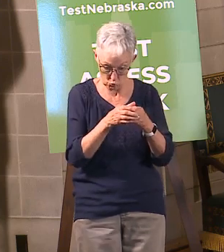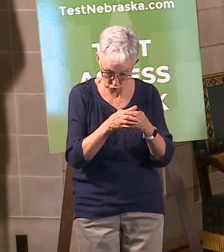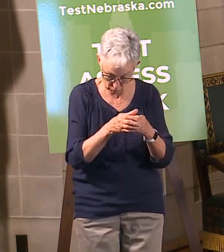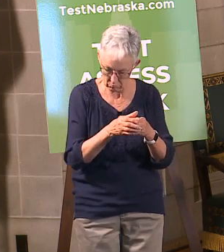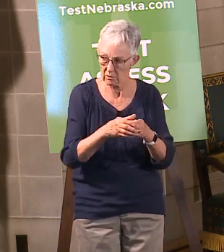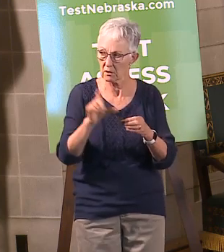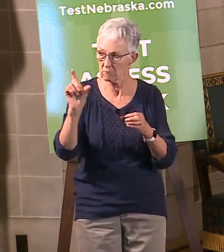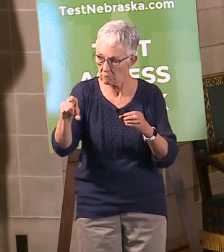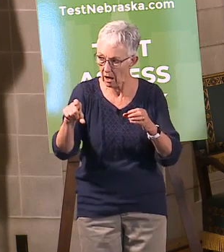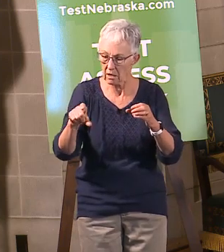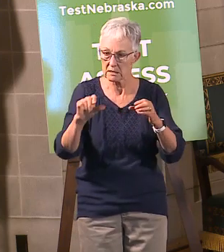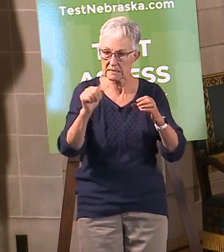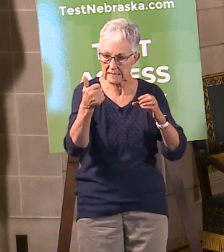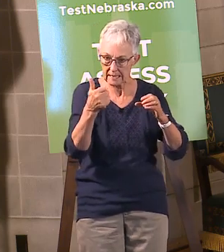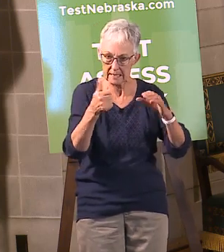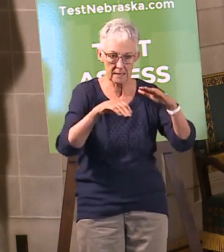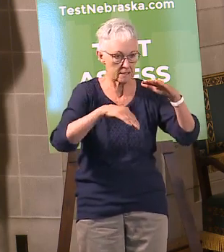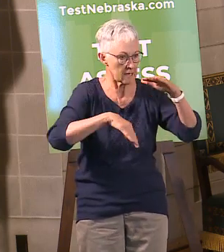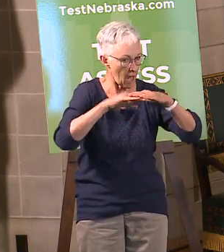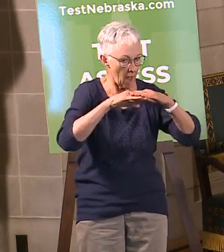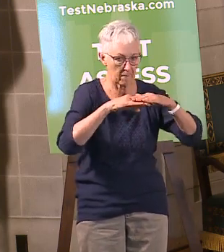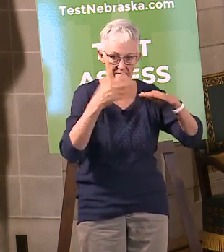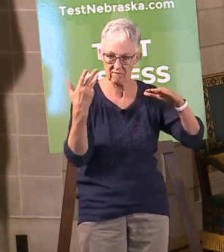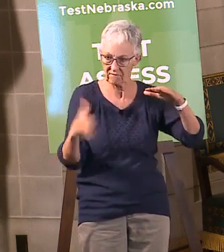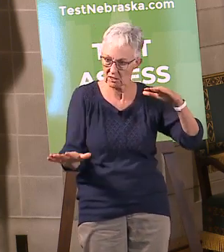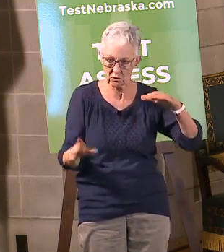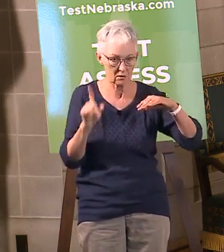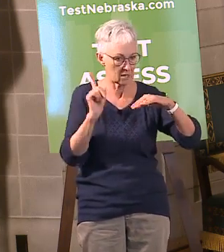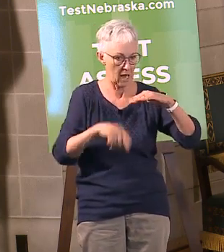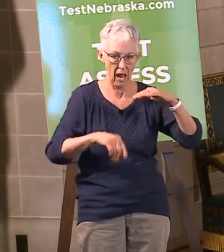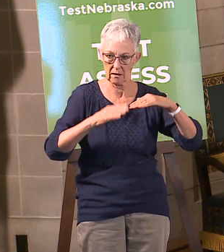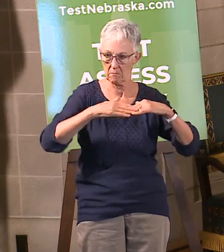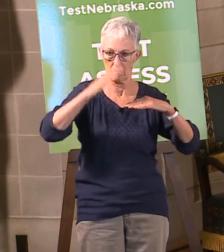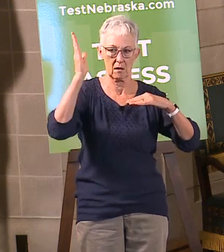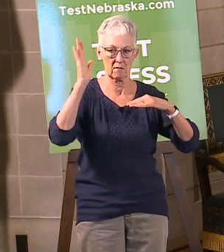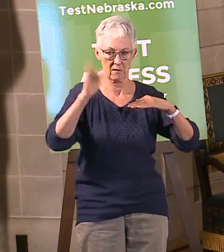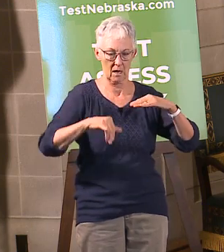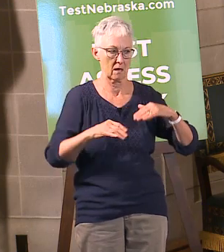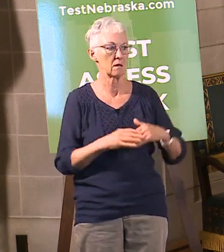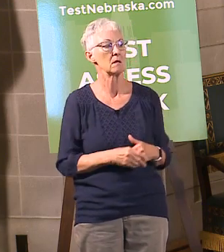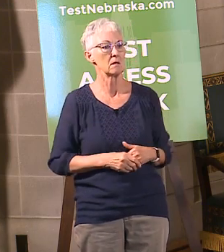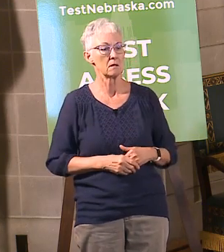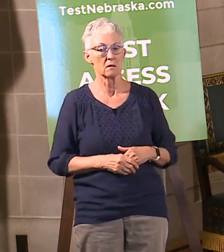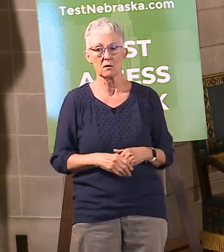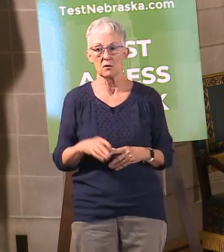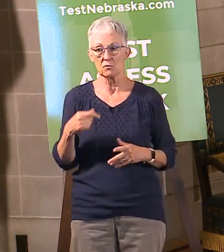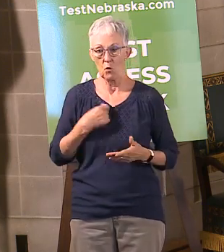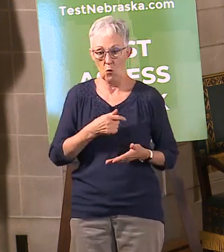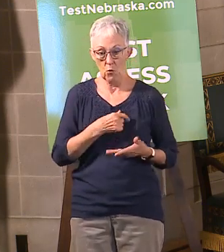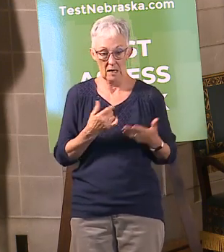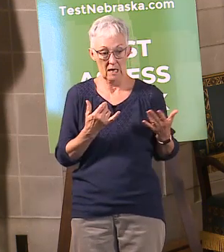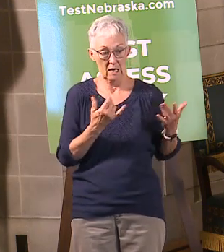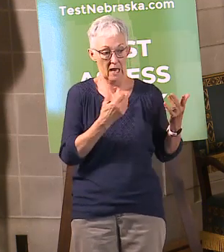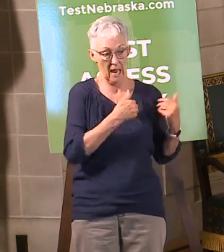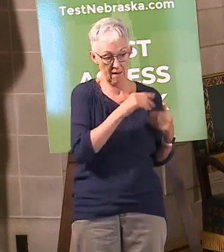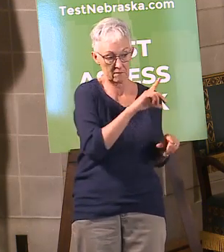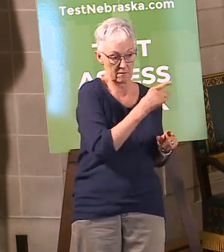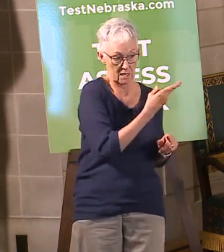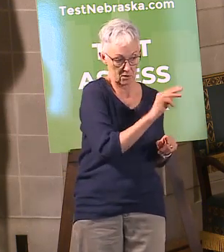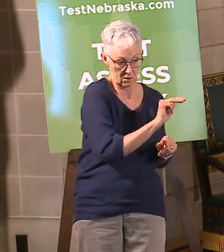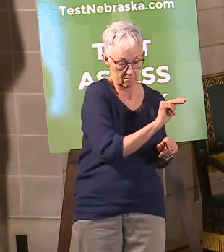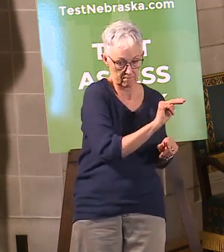guidelines, for restaurants, we put some things that were in the DHM, but some things we put in guidelines. One of the things we put in guidelines was staff wearing